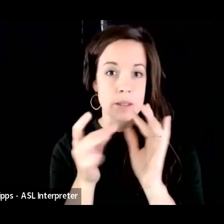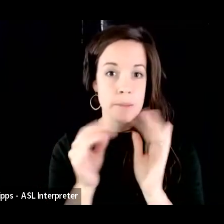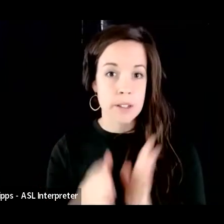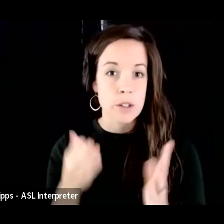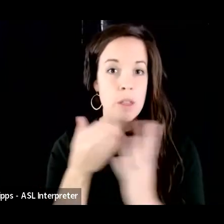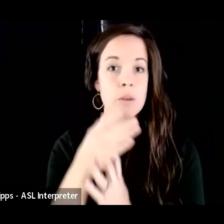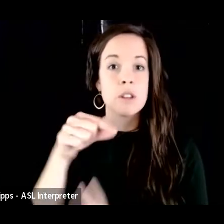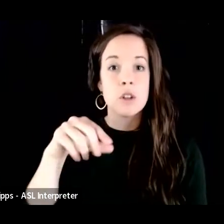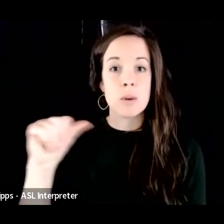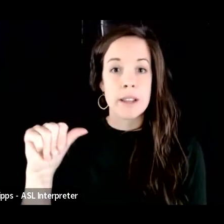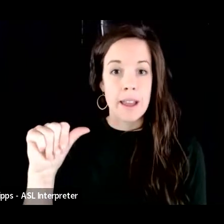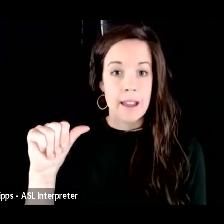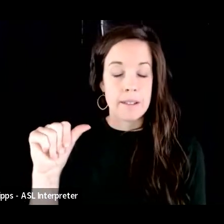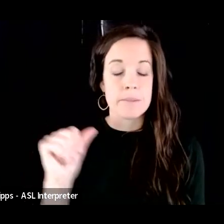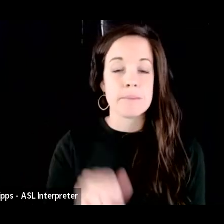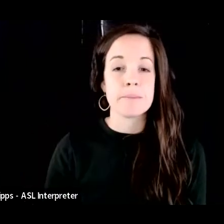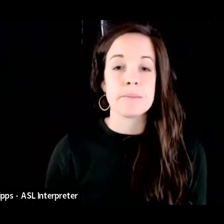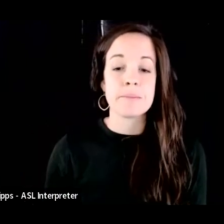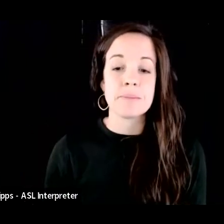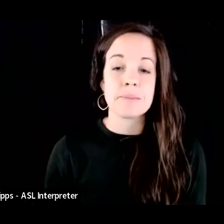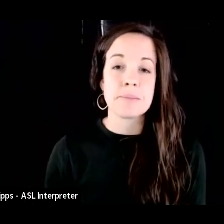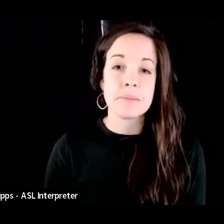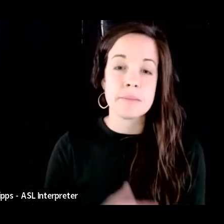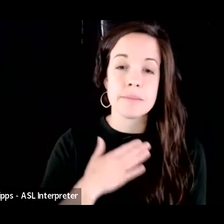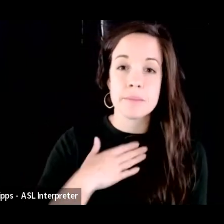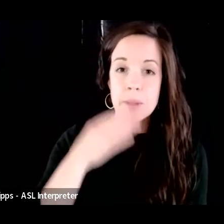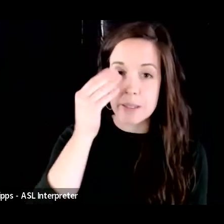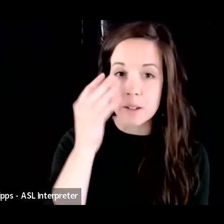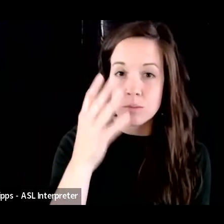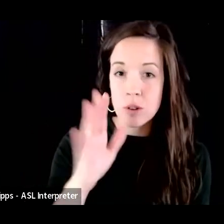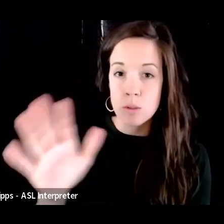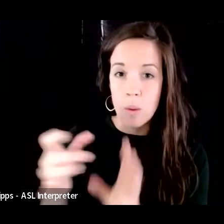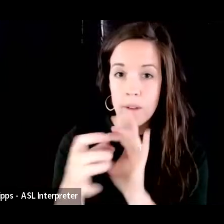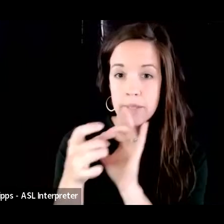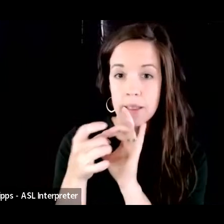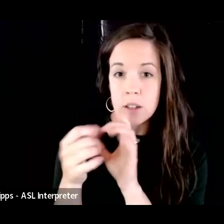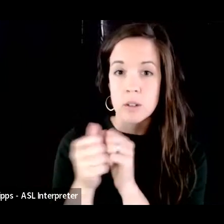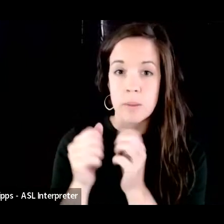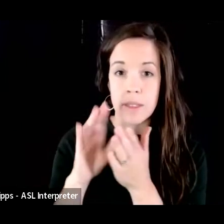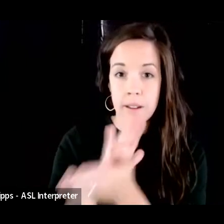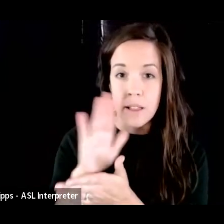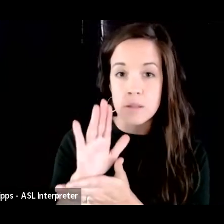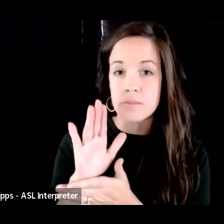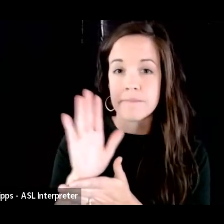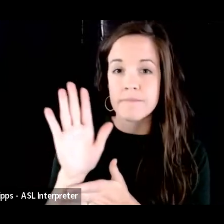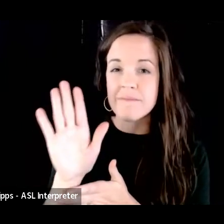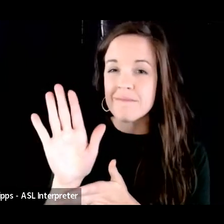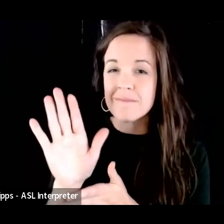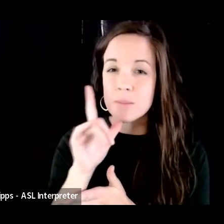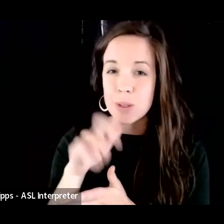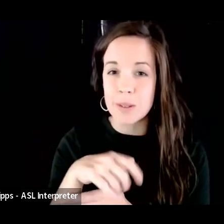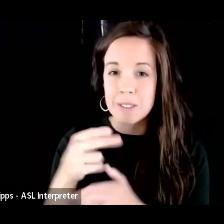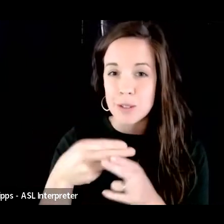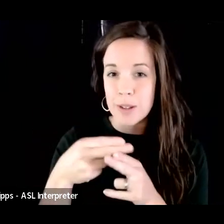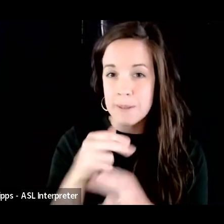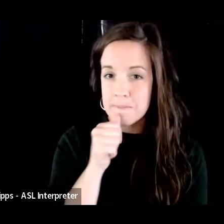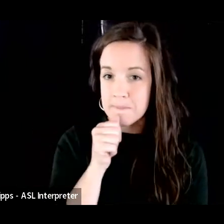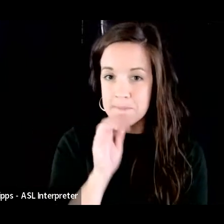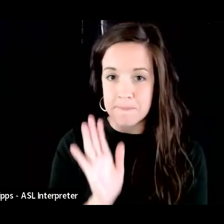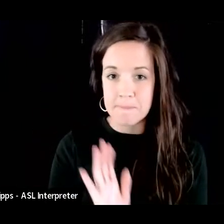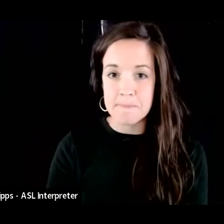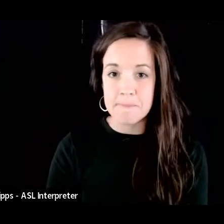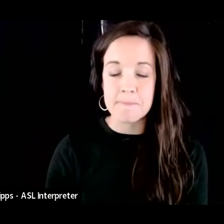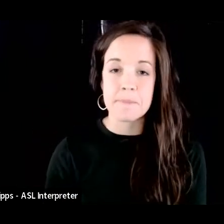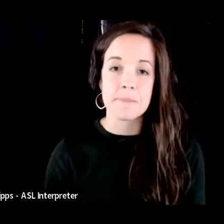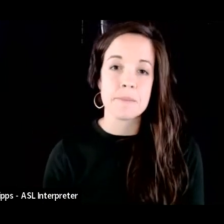Q&A feature. Please indicate your affiliation with the college, but we do not need your name.